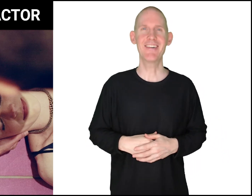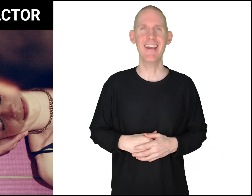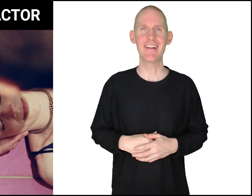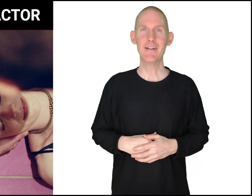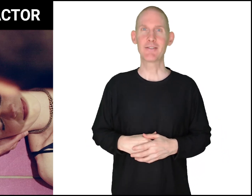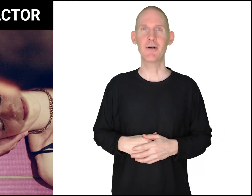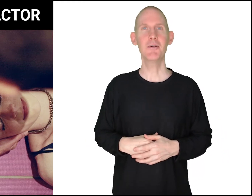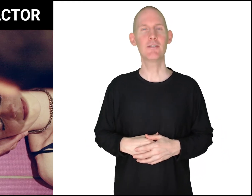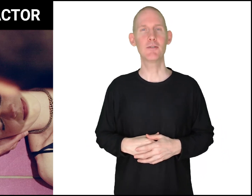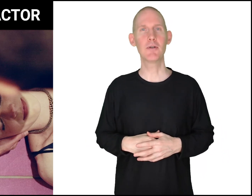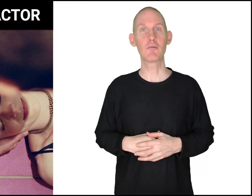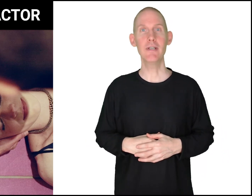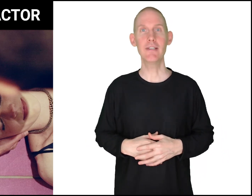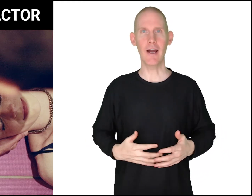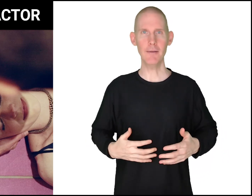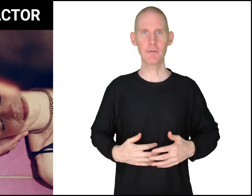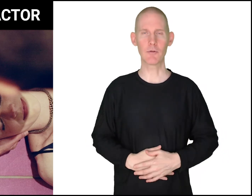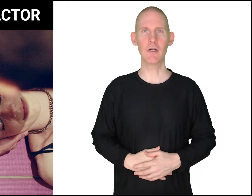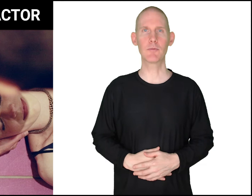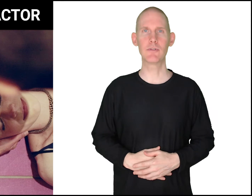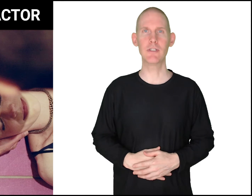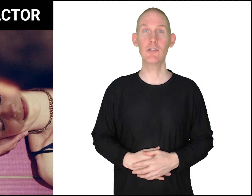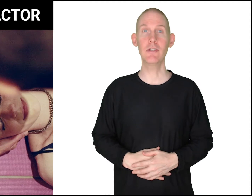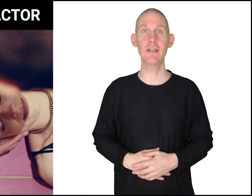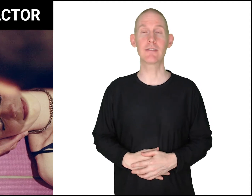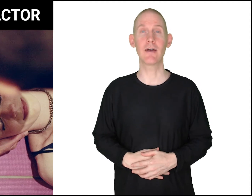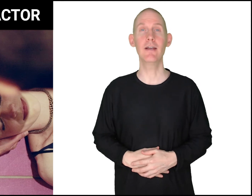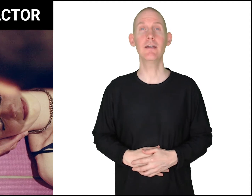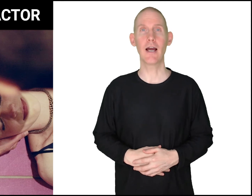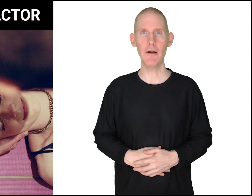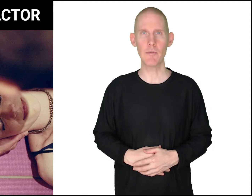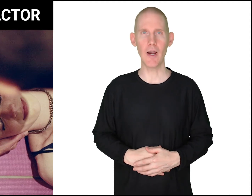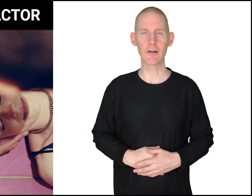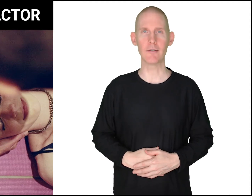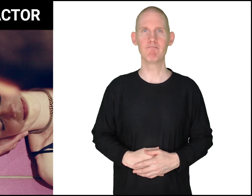Okay, so let's do it 3 times from the rest position. Let's sign chiropractor.